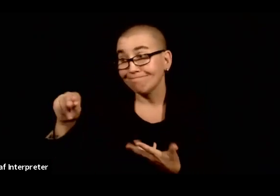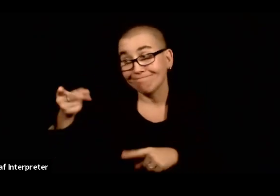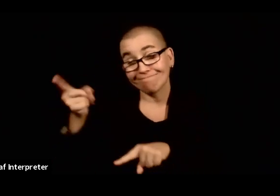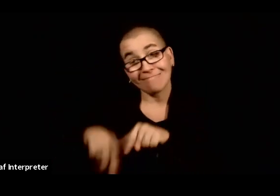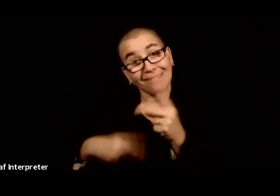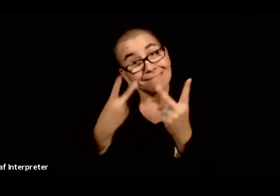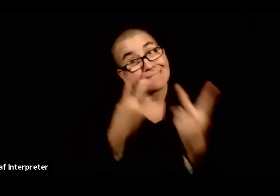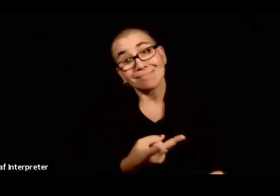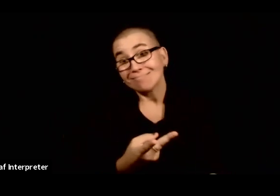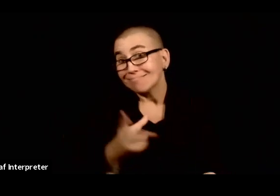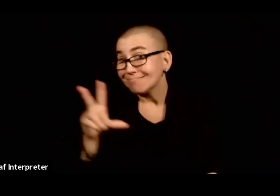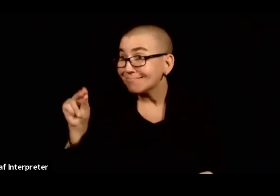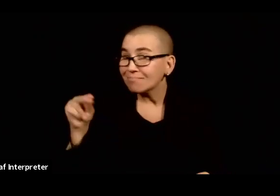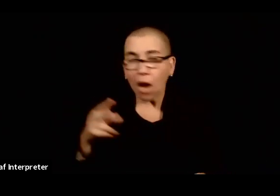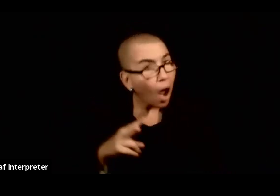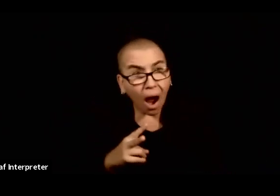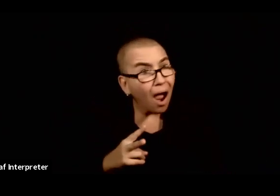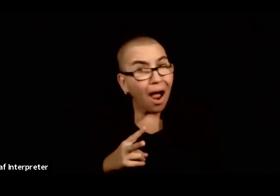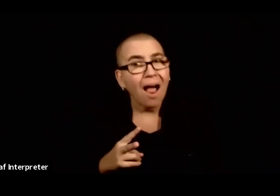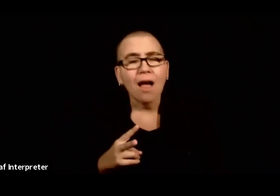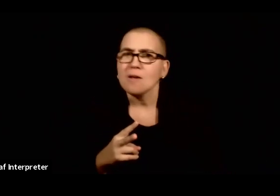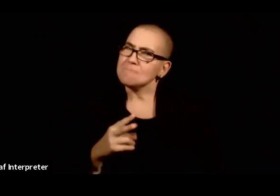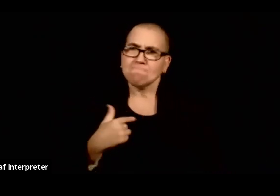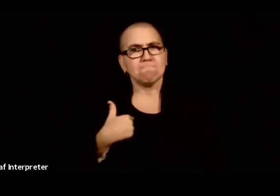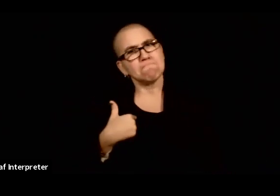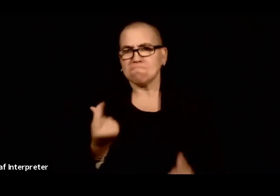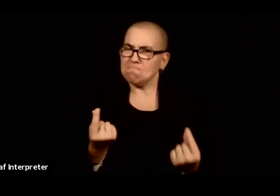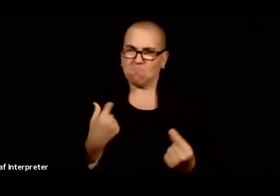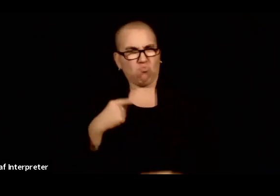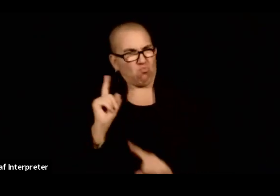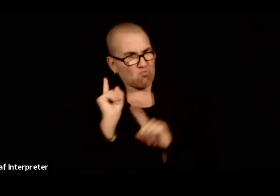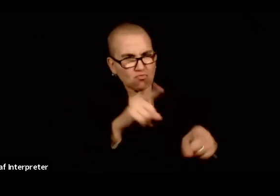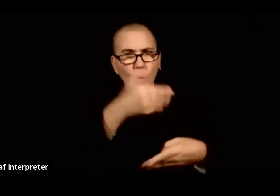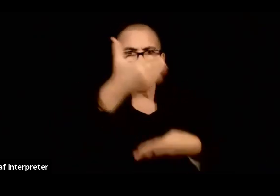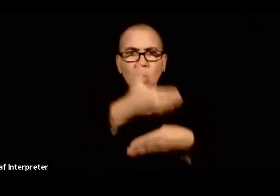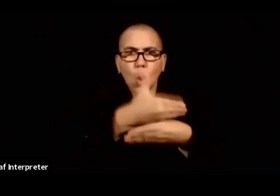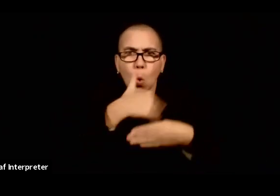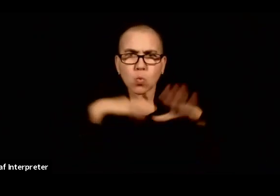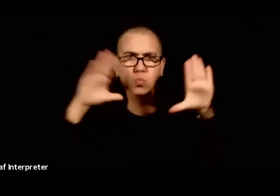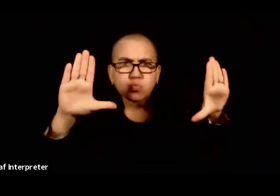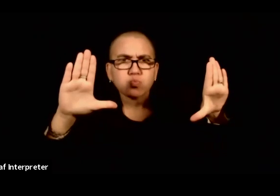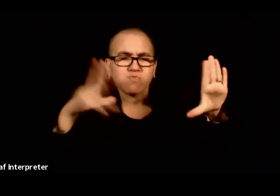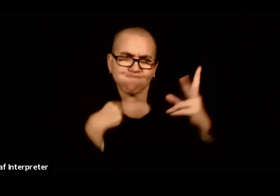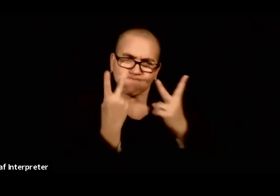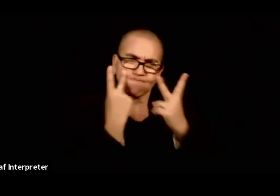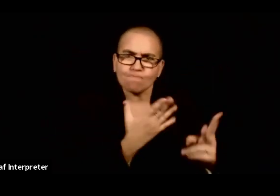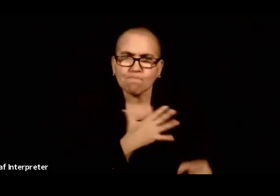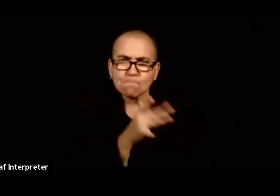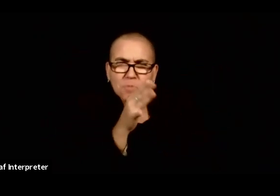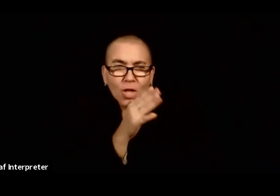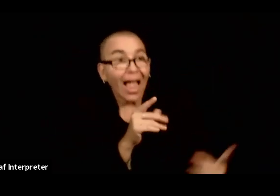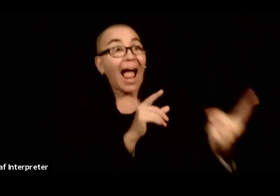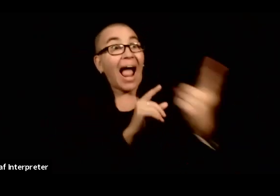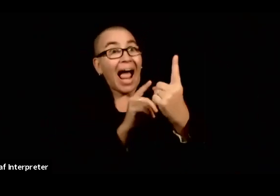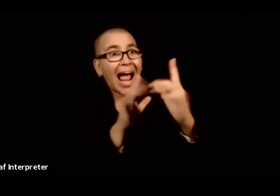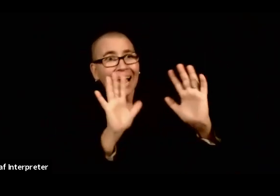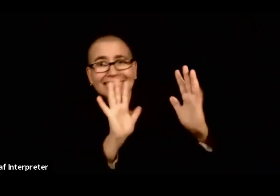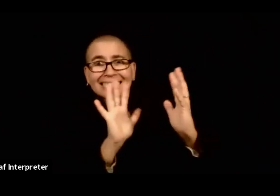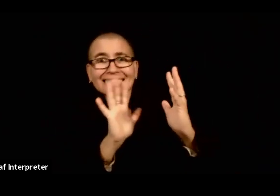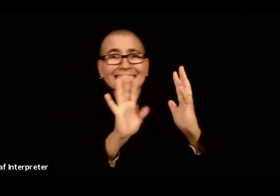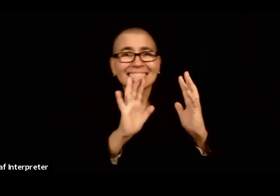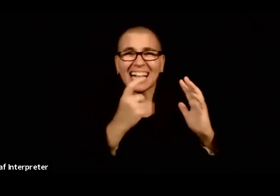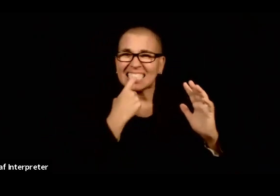the fortunate ones to have an Alexa in her room, enabling my family to drop in and chat, I longed for the pre-pandemic